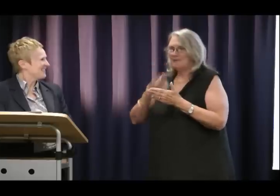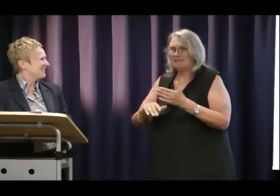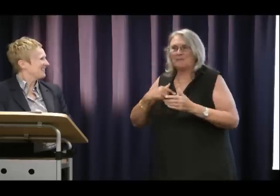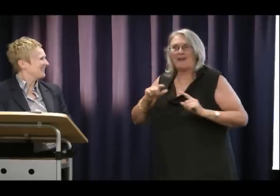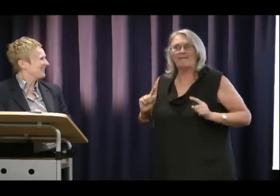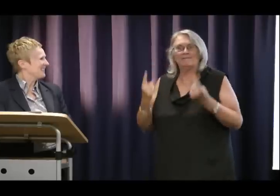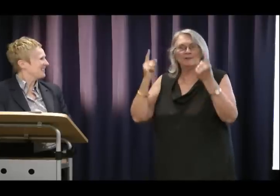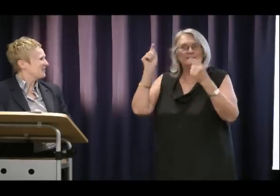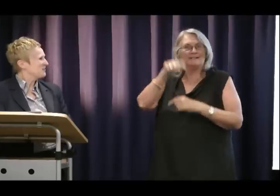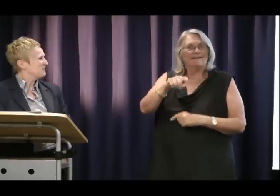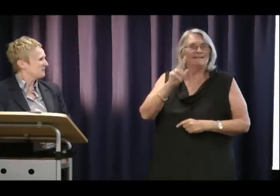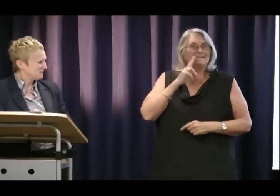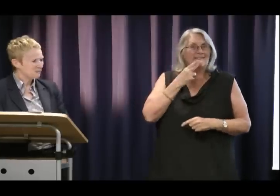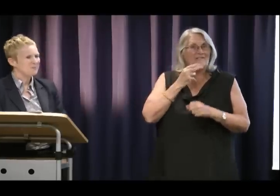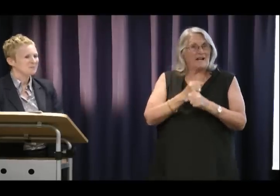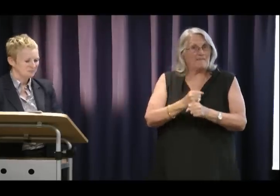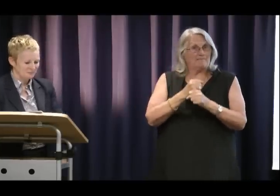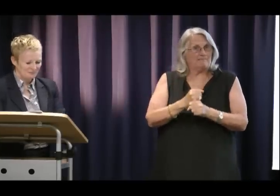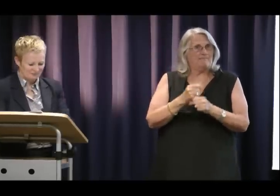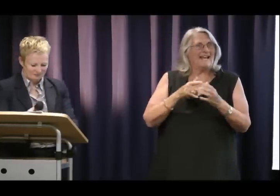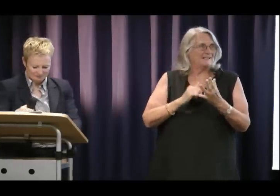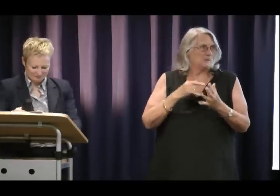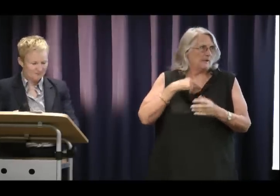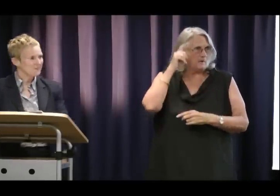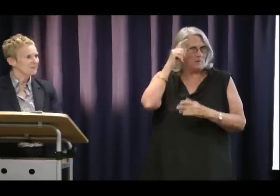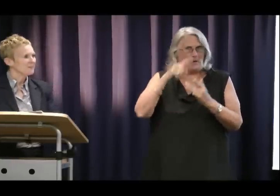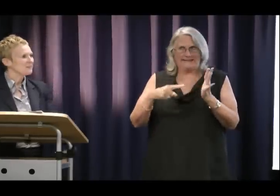of you. So can I share my experiences of when I